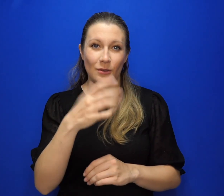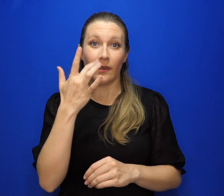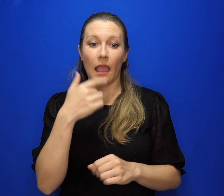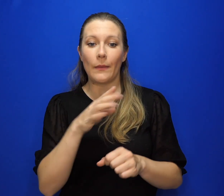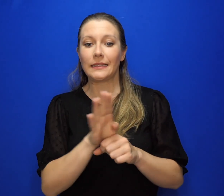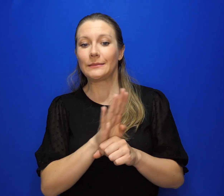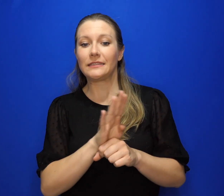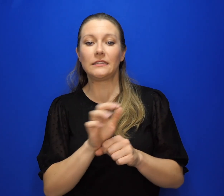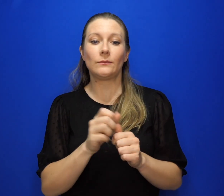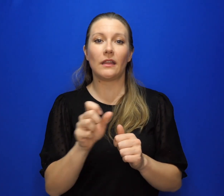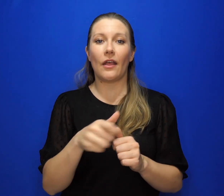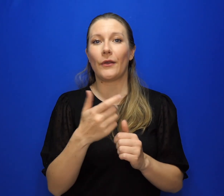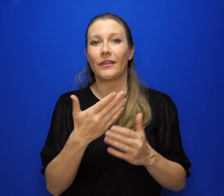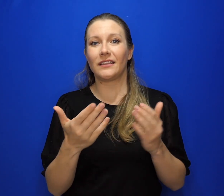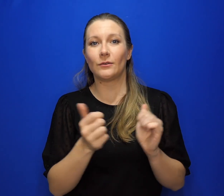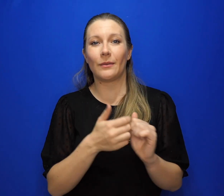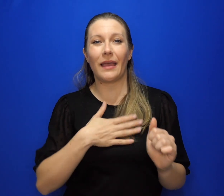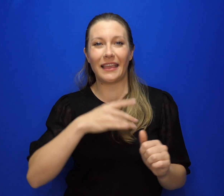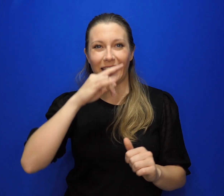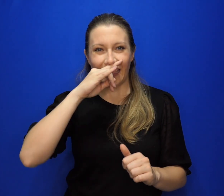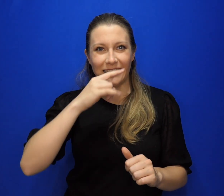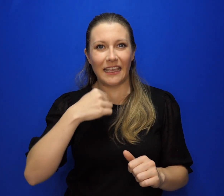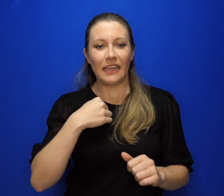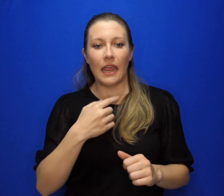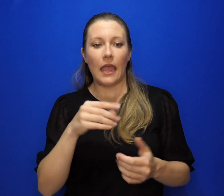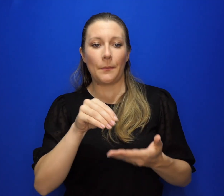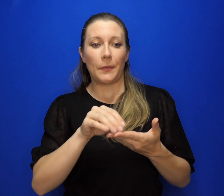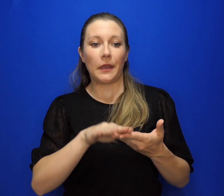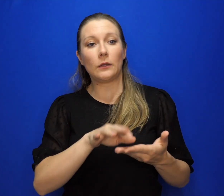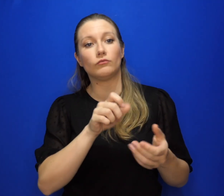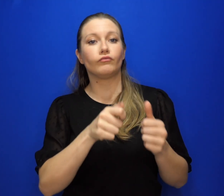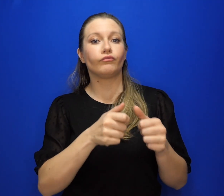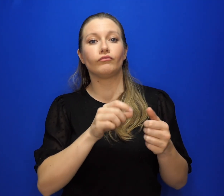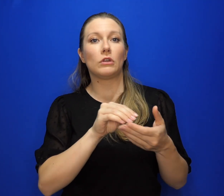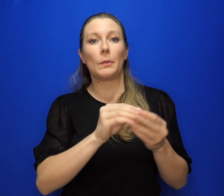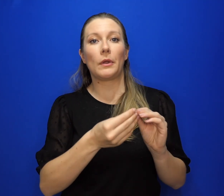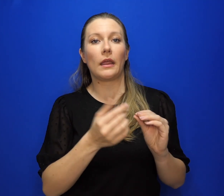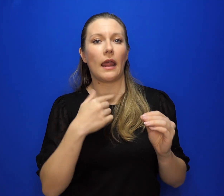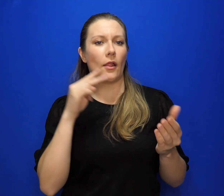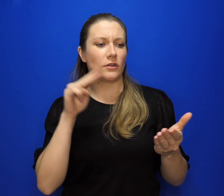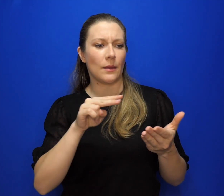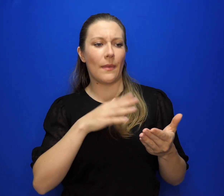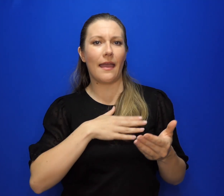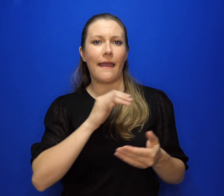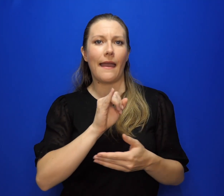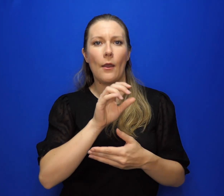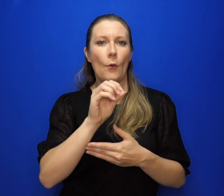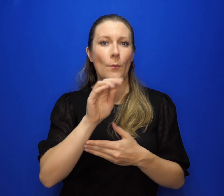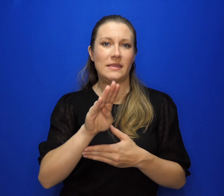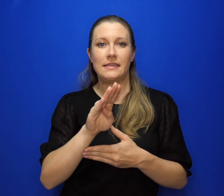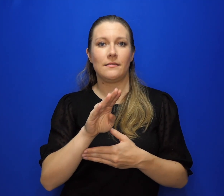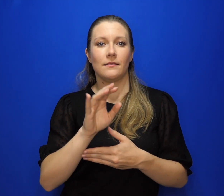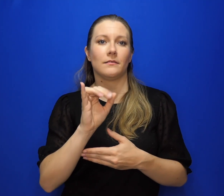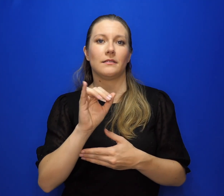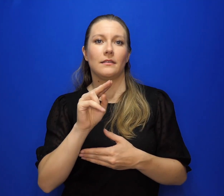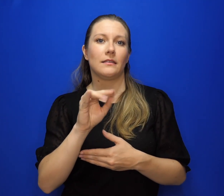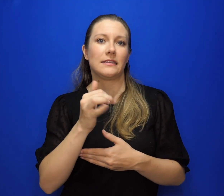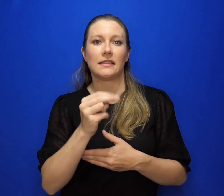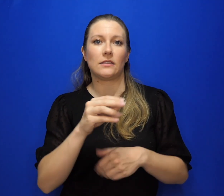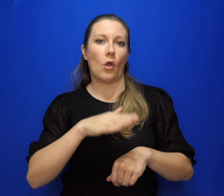kids. And I went and I entered, and then I looked at my IOB and I was like, I shouldn't have this much IOB there. You know what?